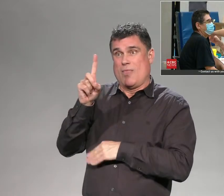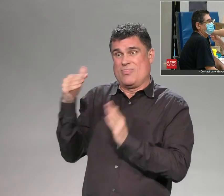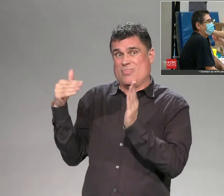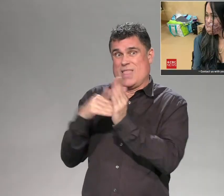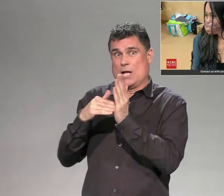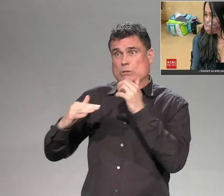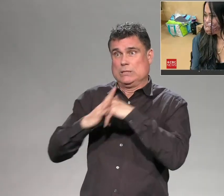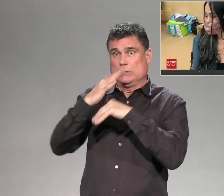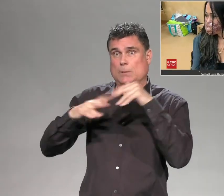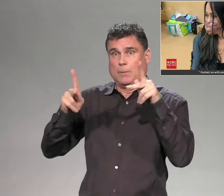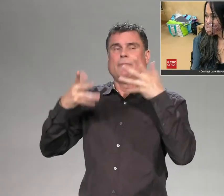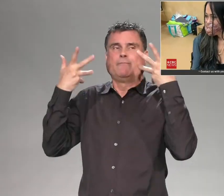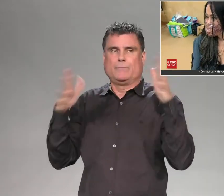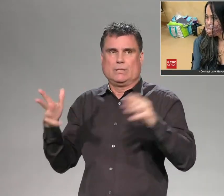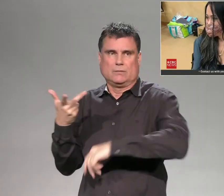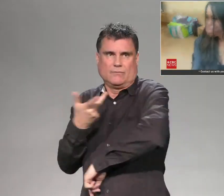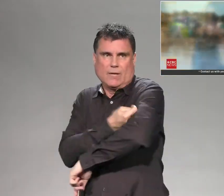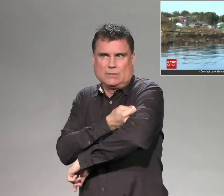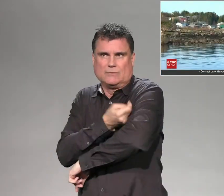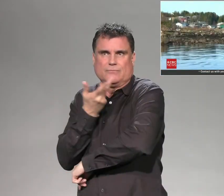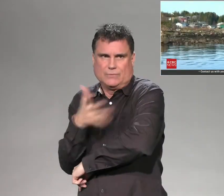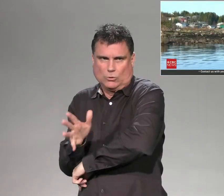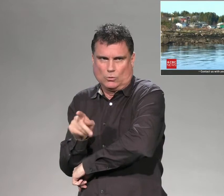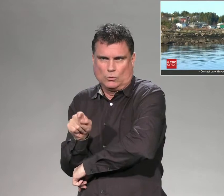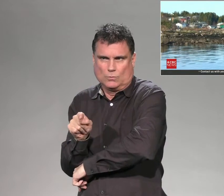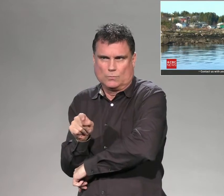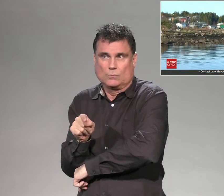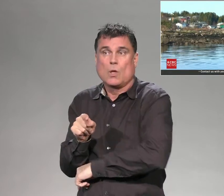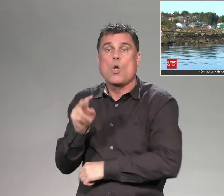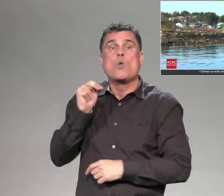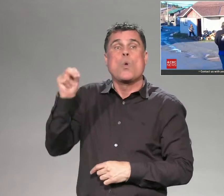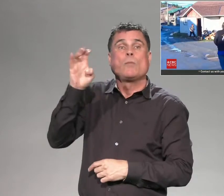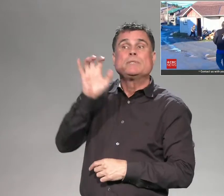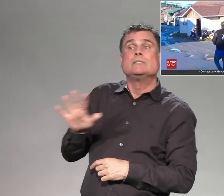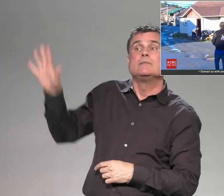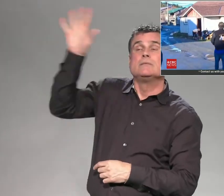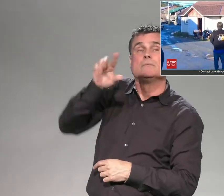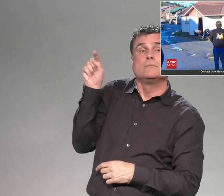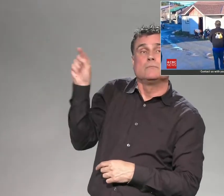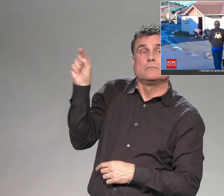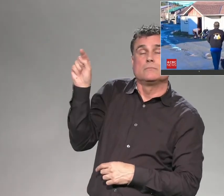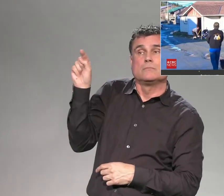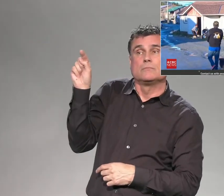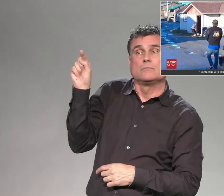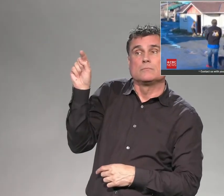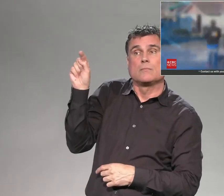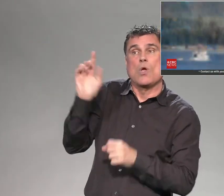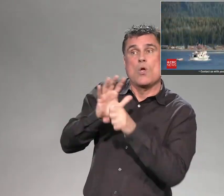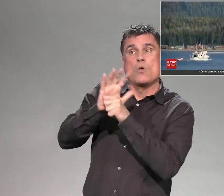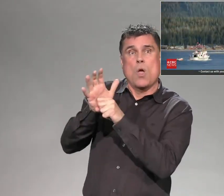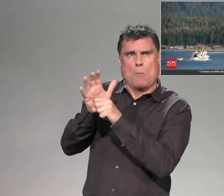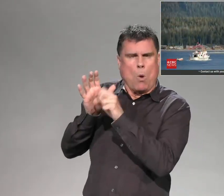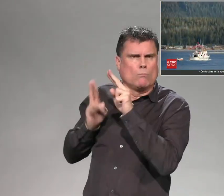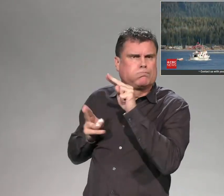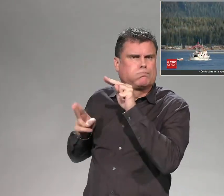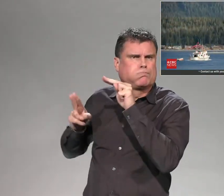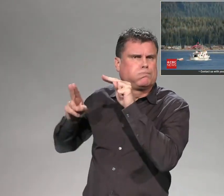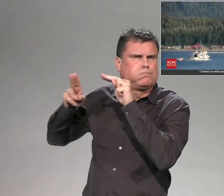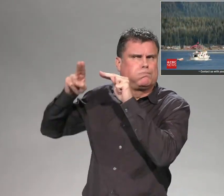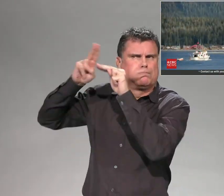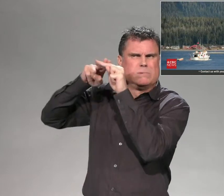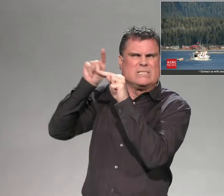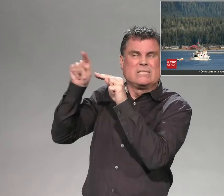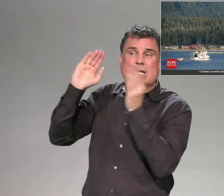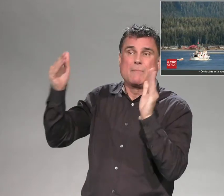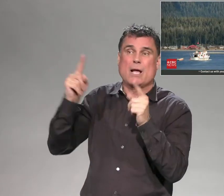hit by the virus. In the northern region in the winter, positive cases doubled that of the rest of the population and